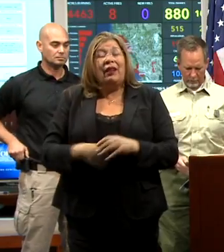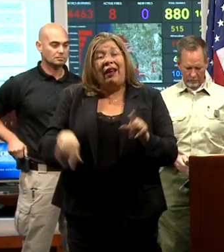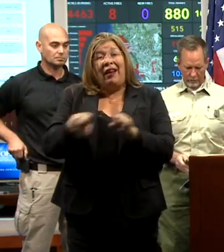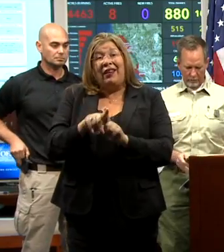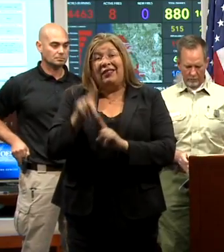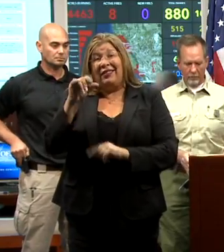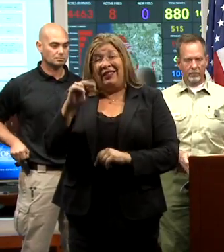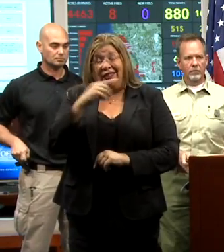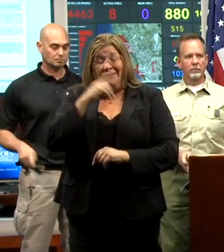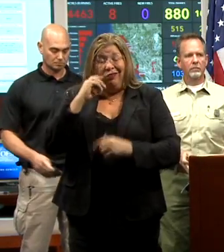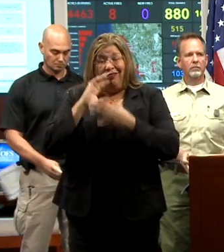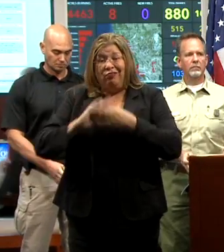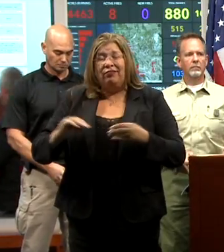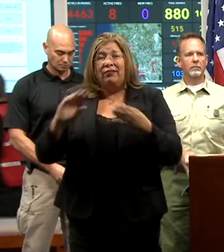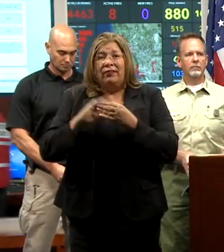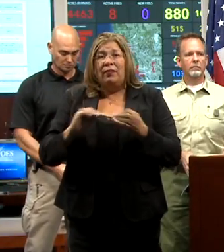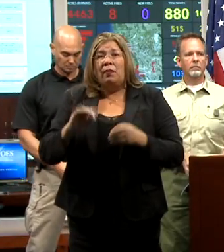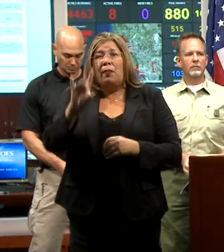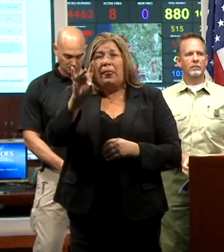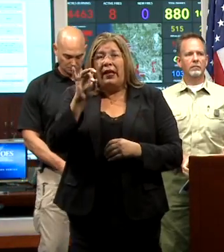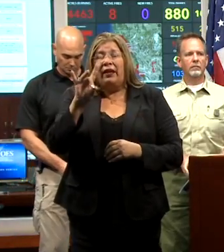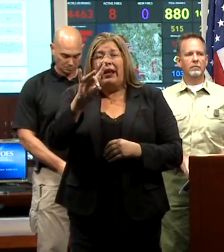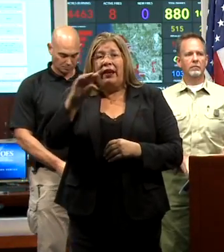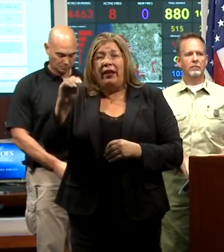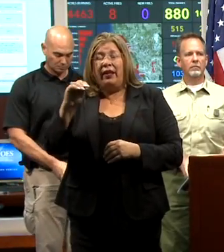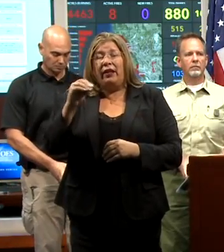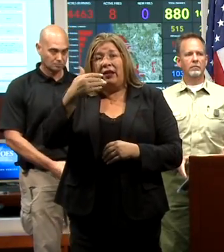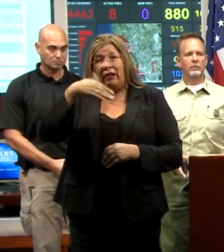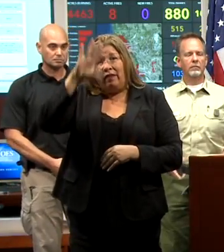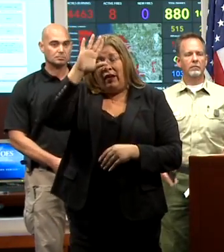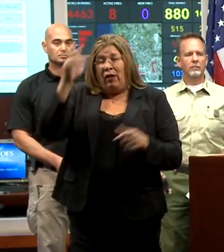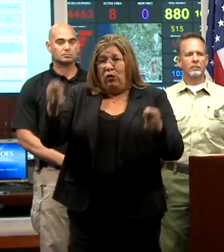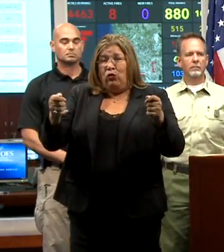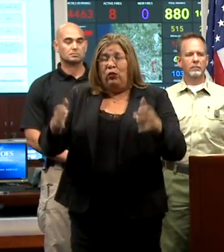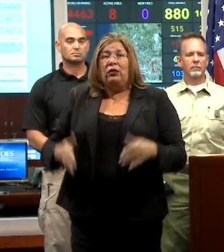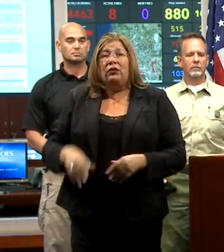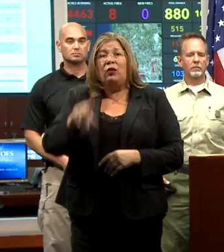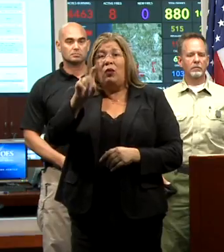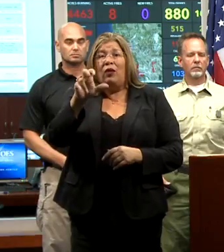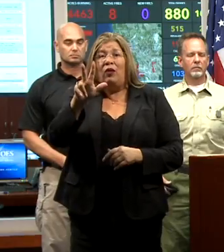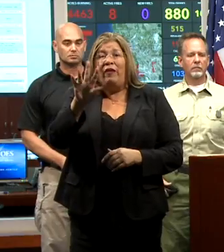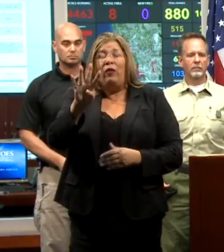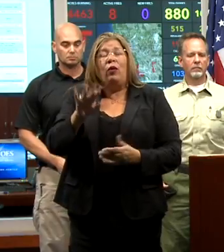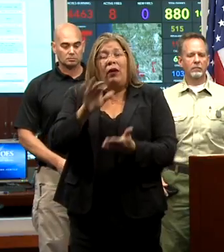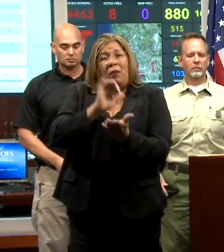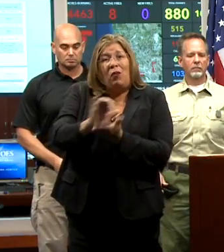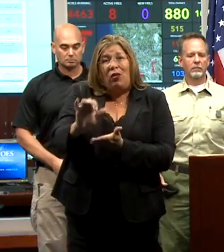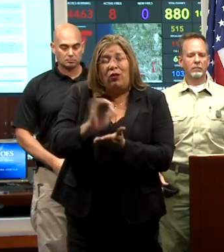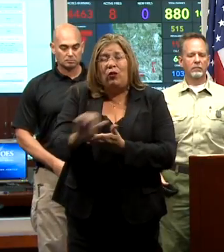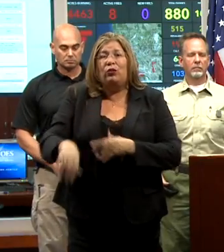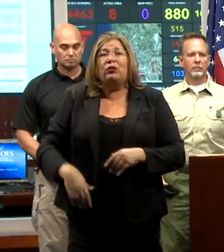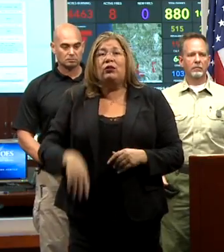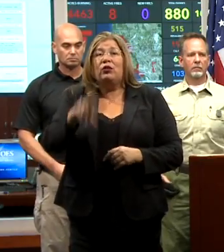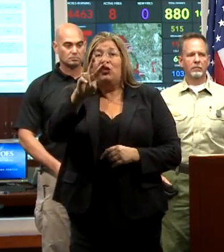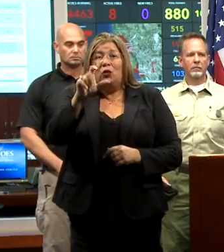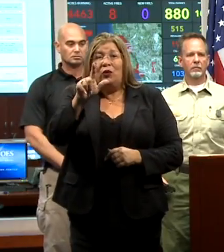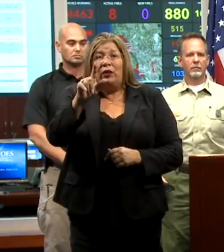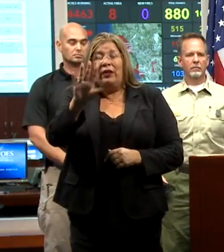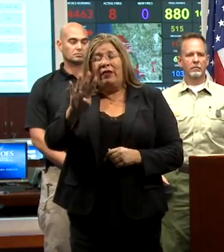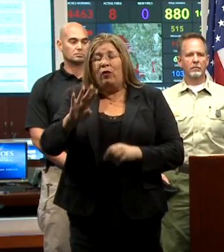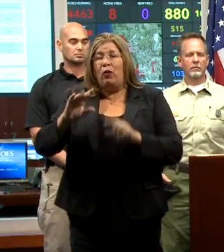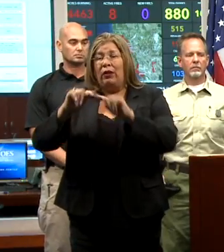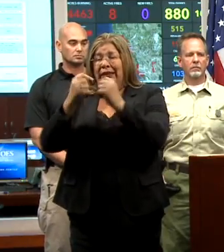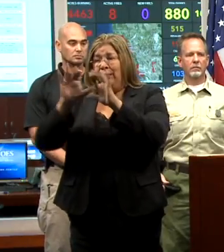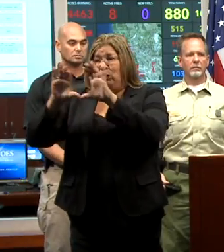Dan, 880 fire engines, 134 bulldozers, 224 hand